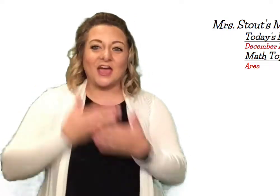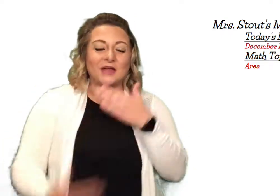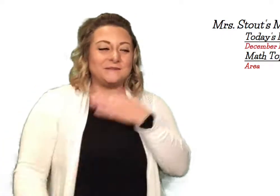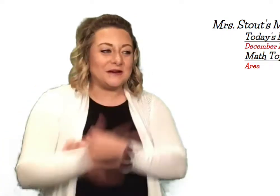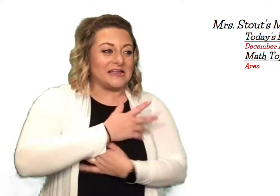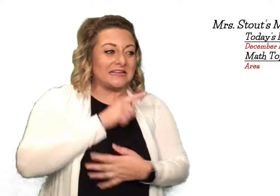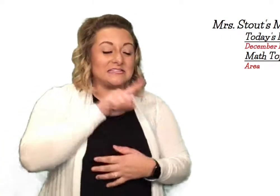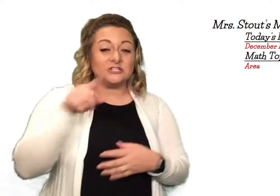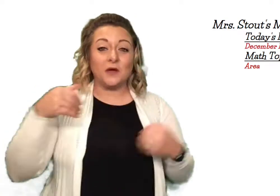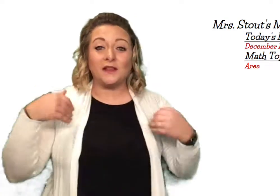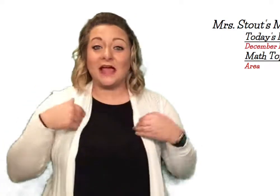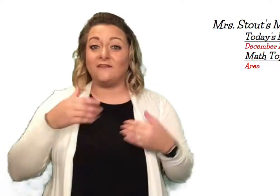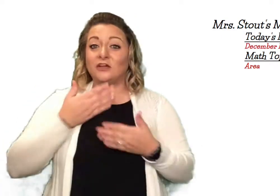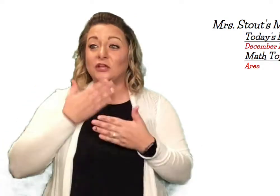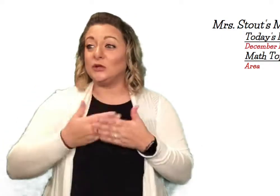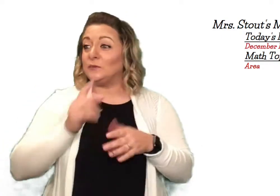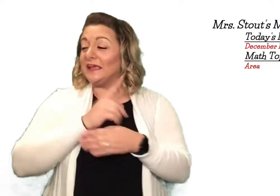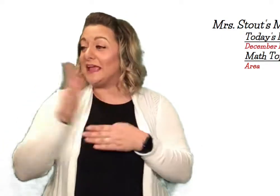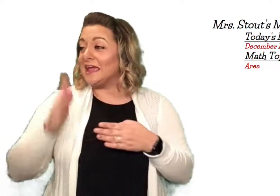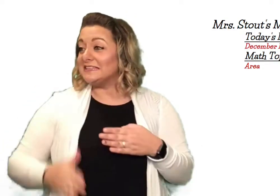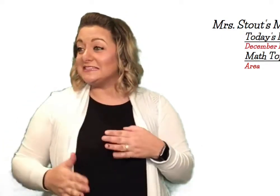Good morning. Did you all have a good weekend?